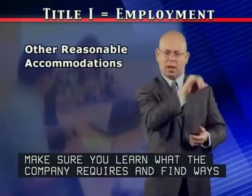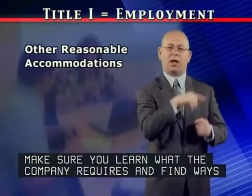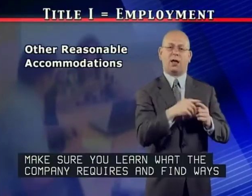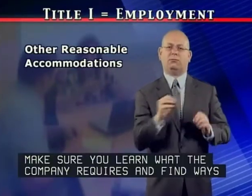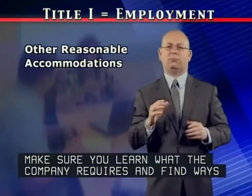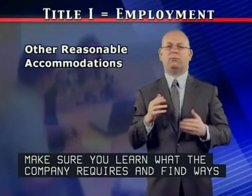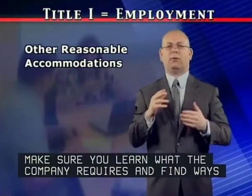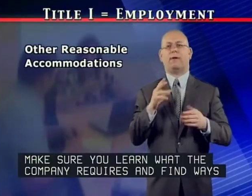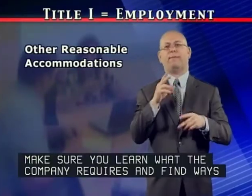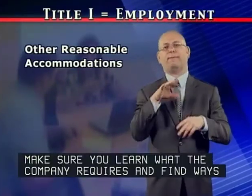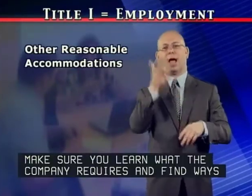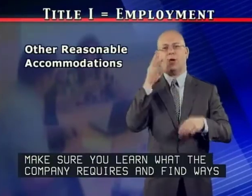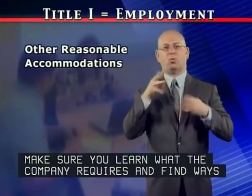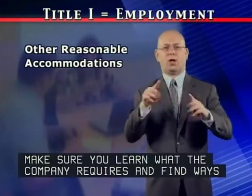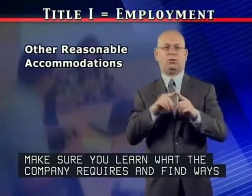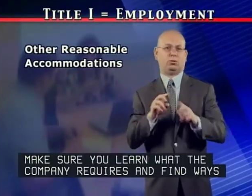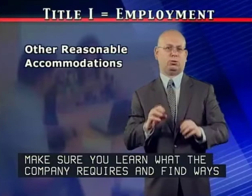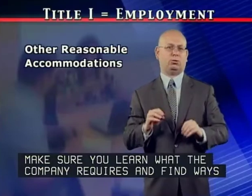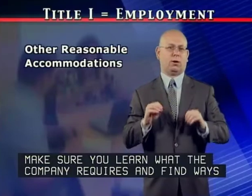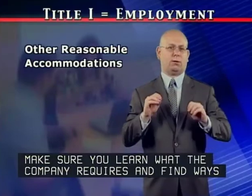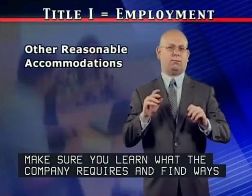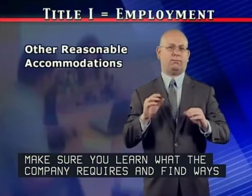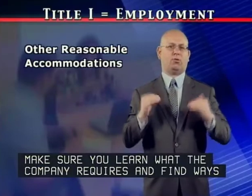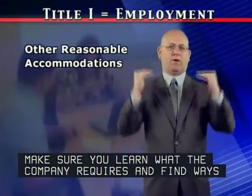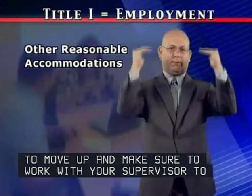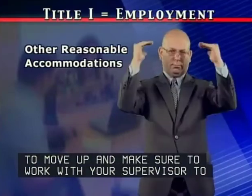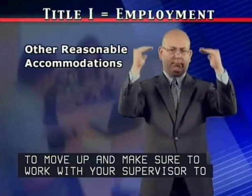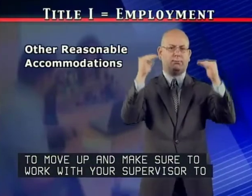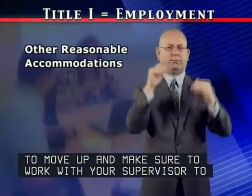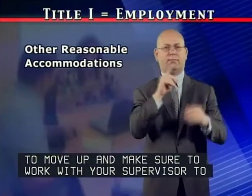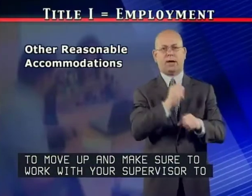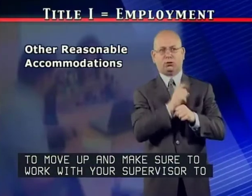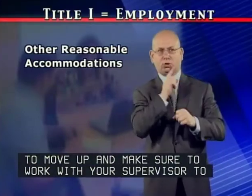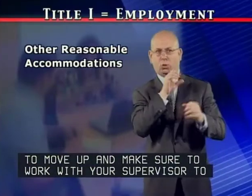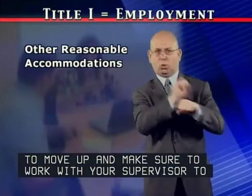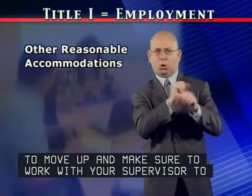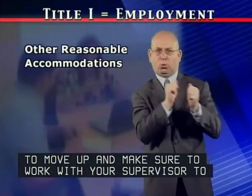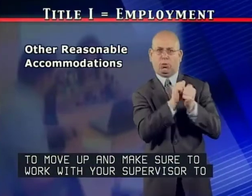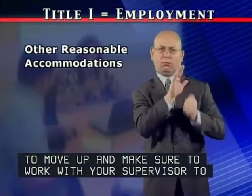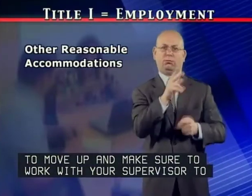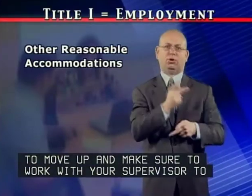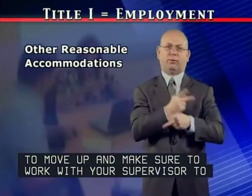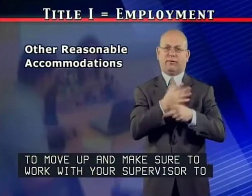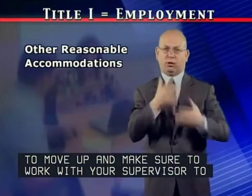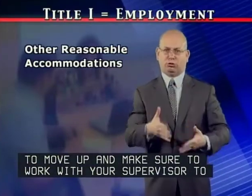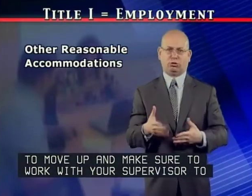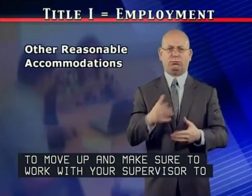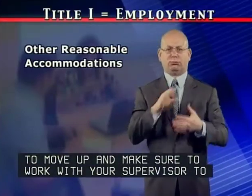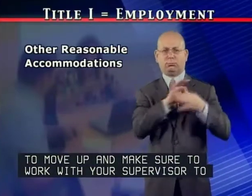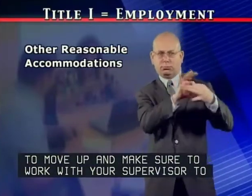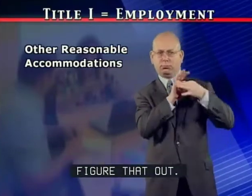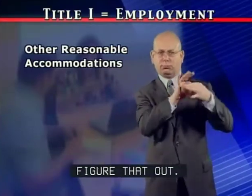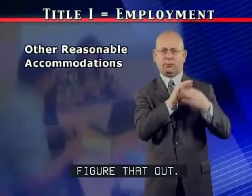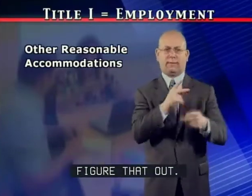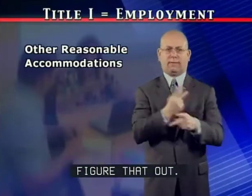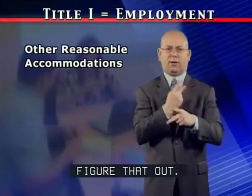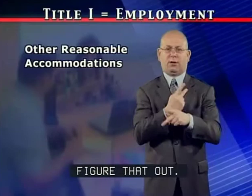Make sure you learn what the company requires and find ways to move up, and make sure to work with your supervisor to figure that